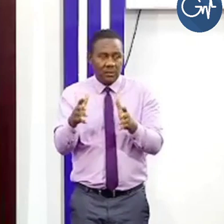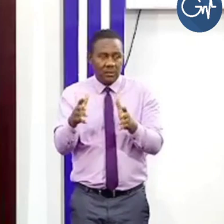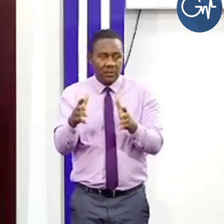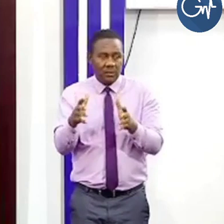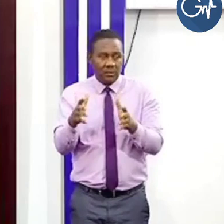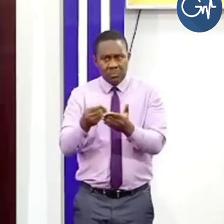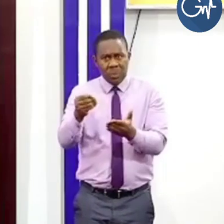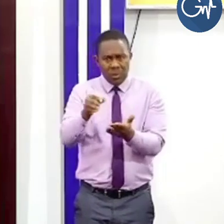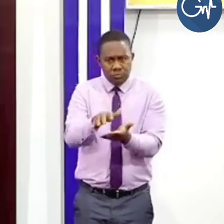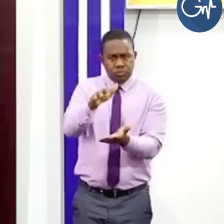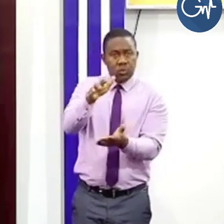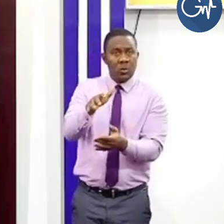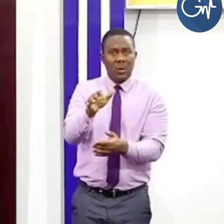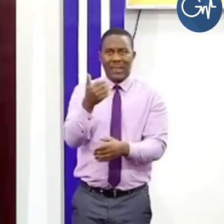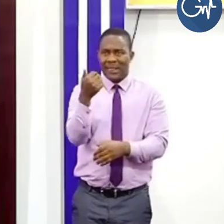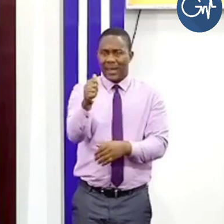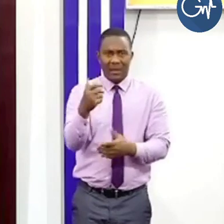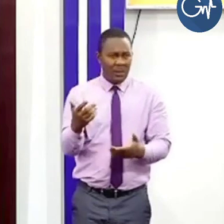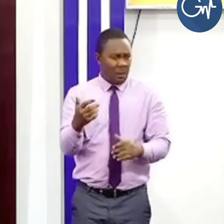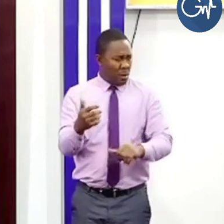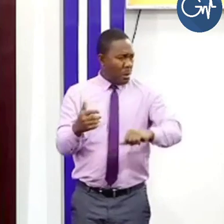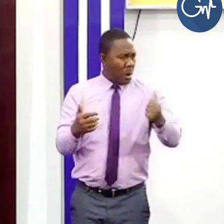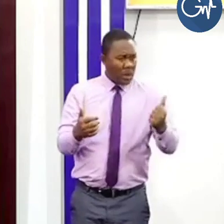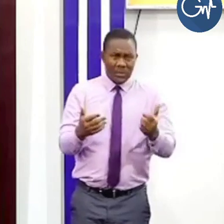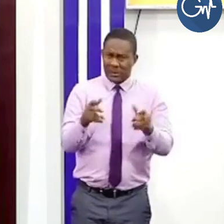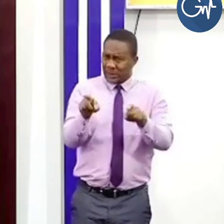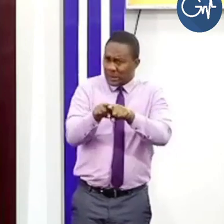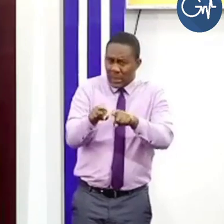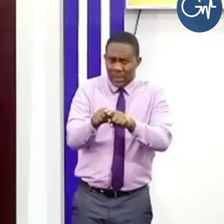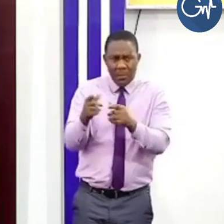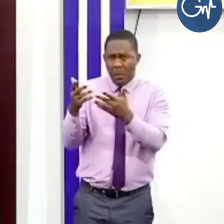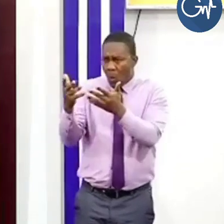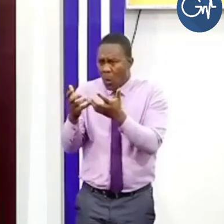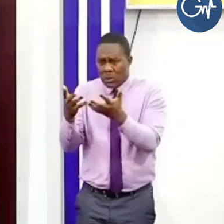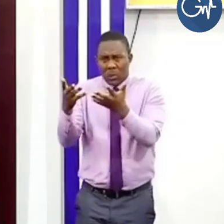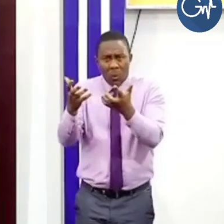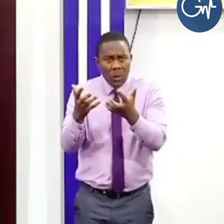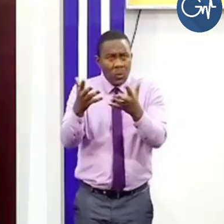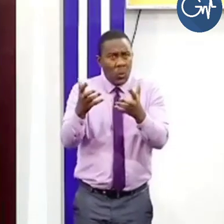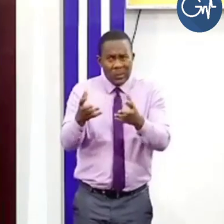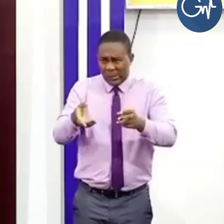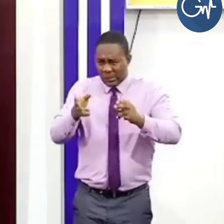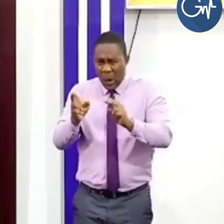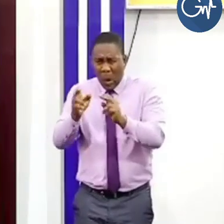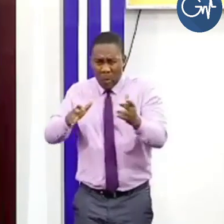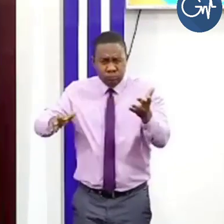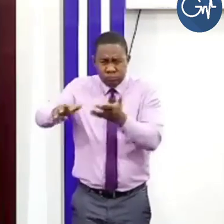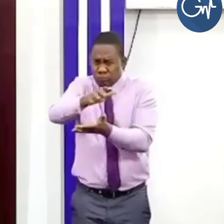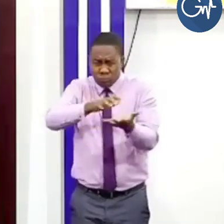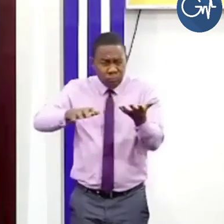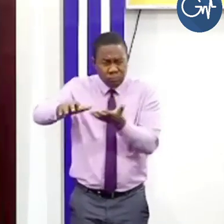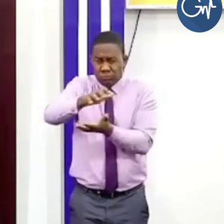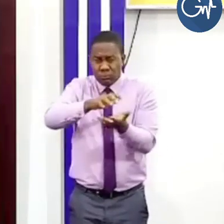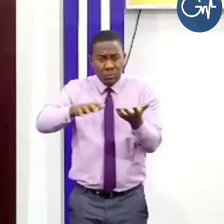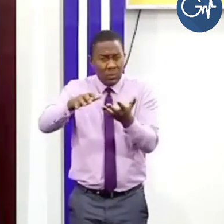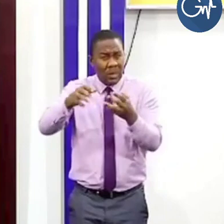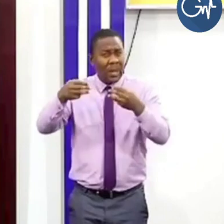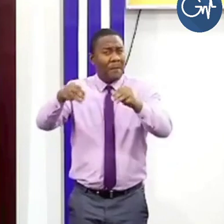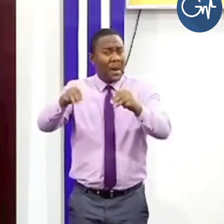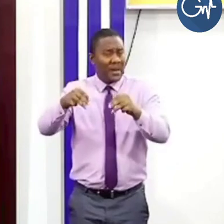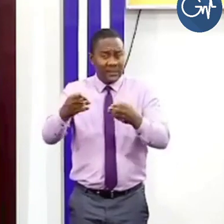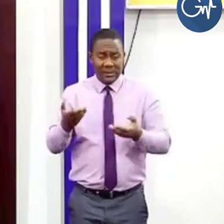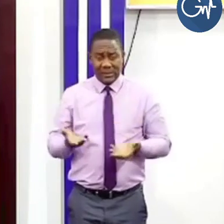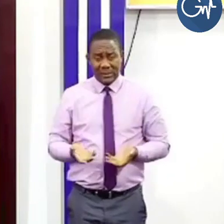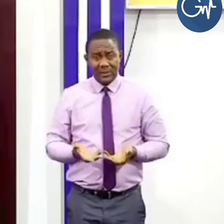almost so, the day, almost so pebiato. Now, at the assembly, a bar, a jum. Now, the